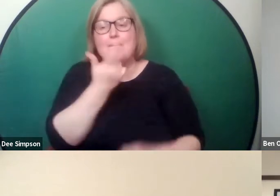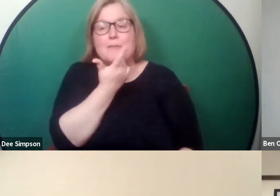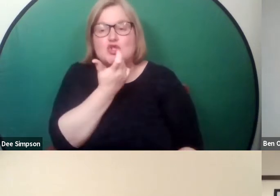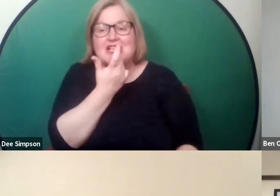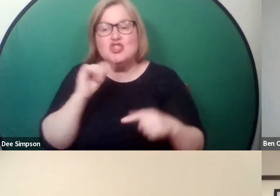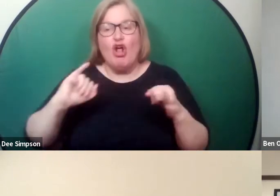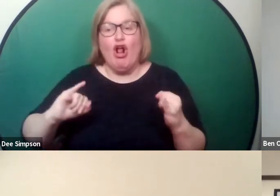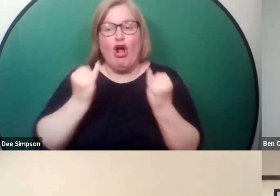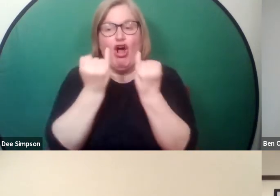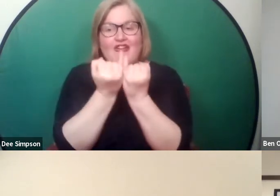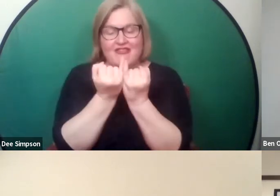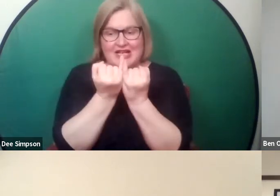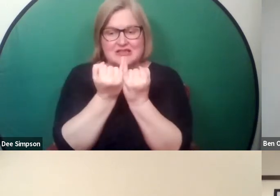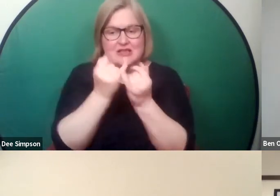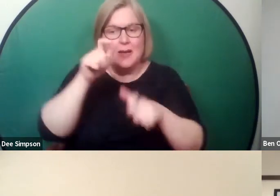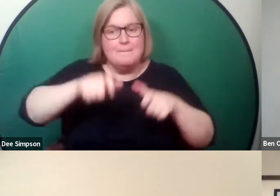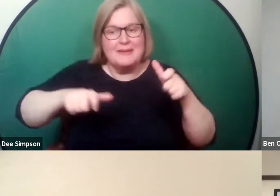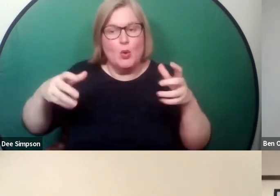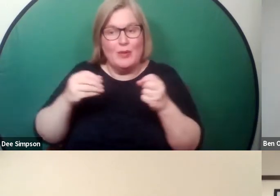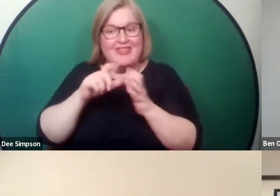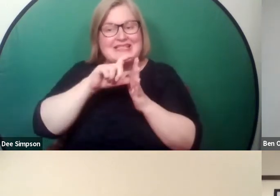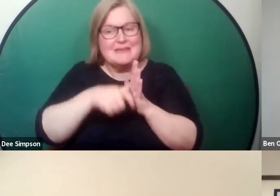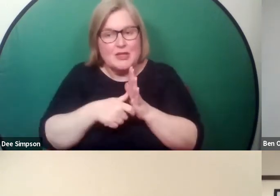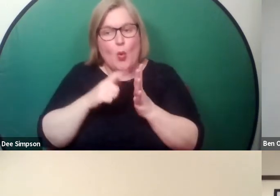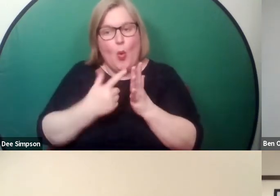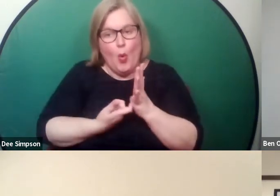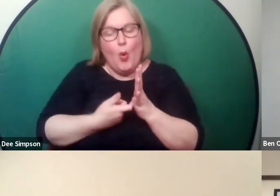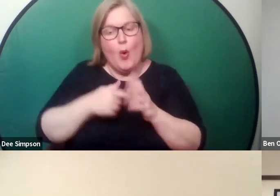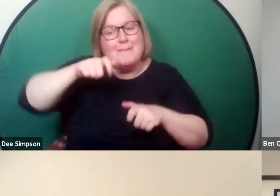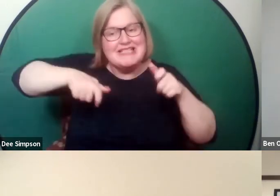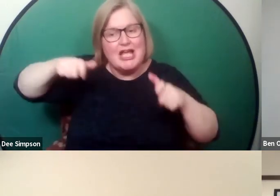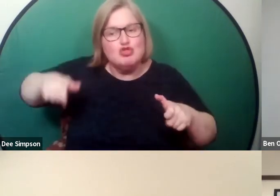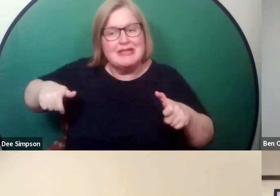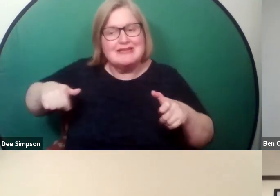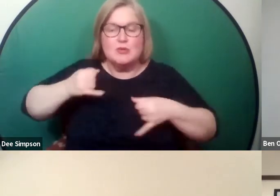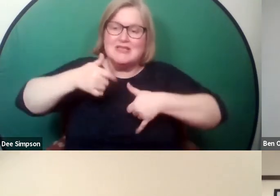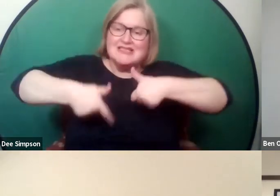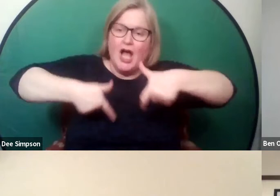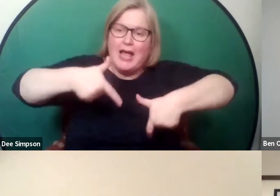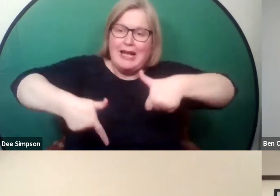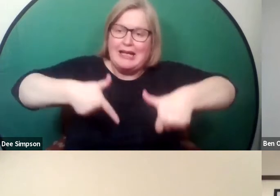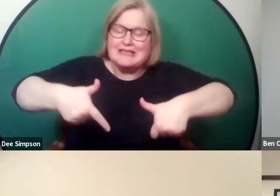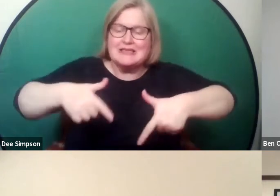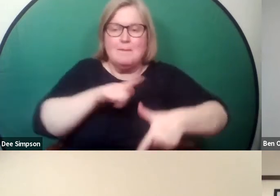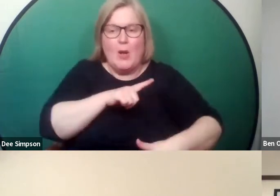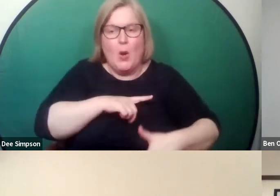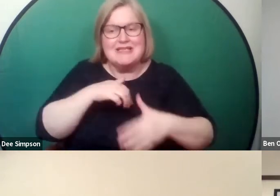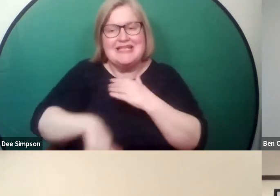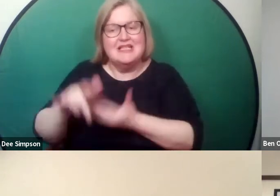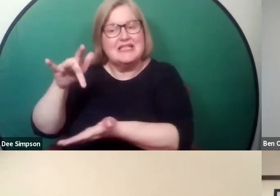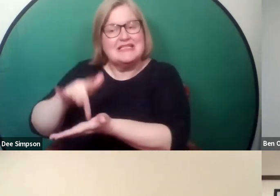conflicts between persons with disabilities or pedestrians in general with cyclists? Because very often in